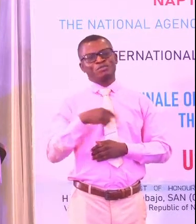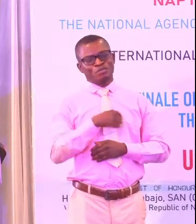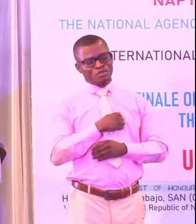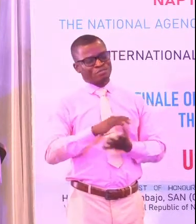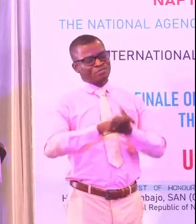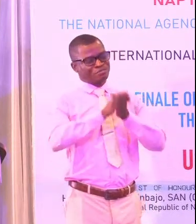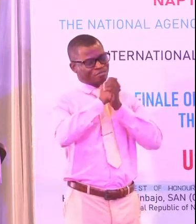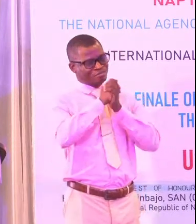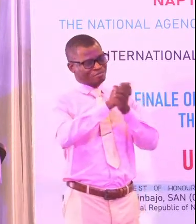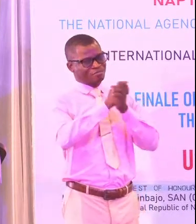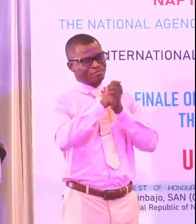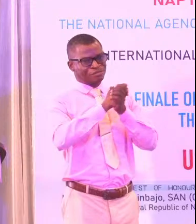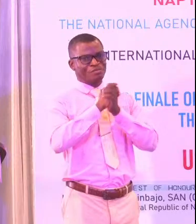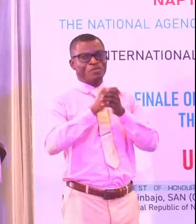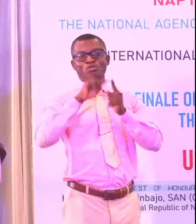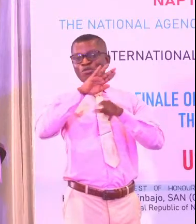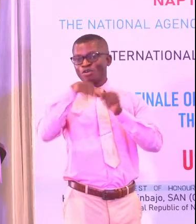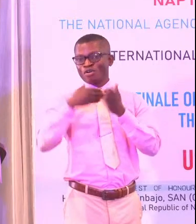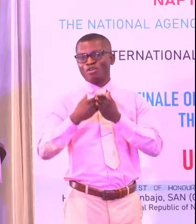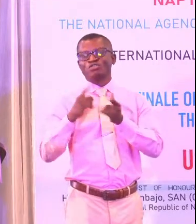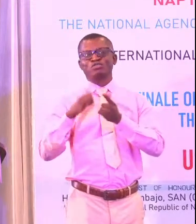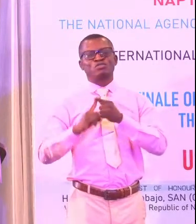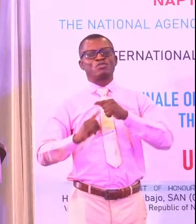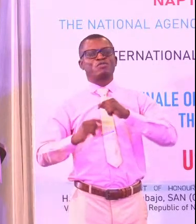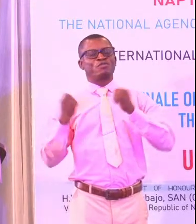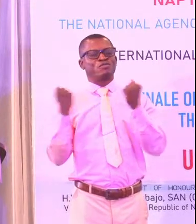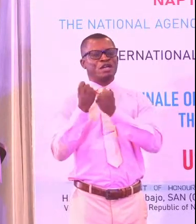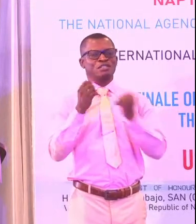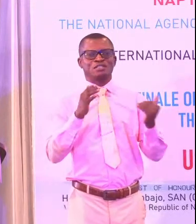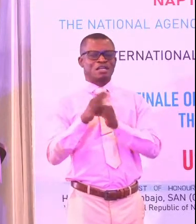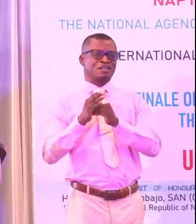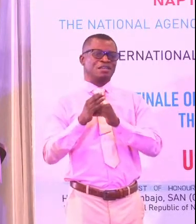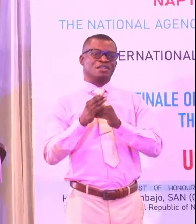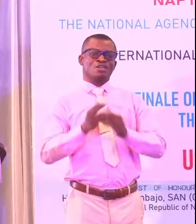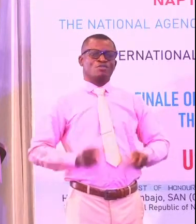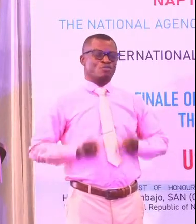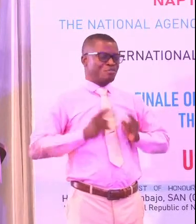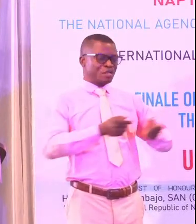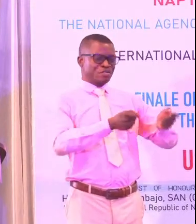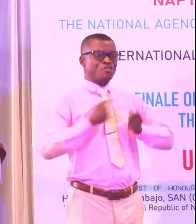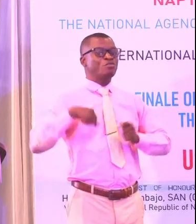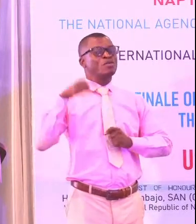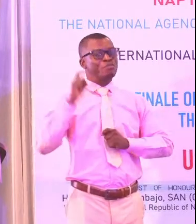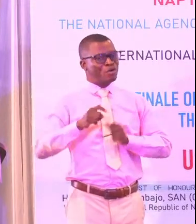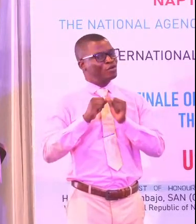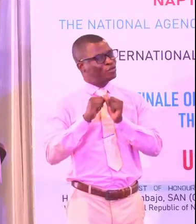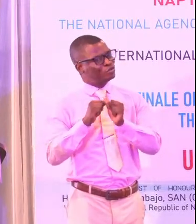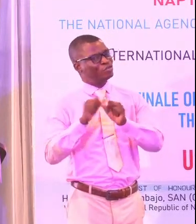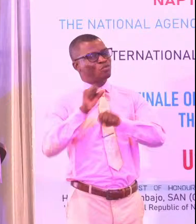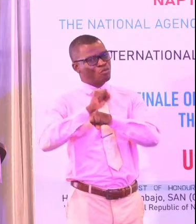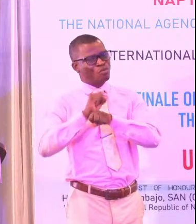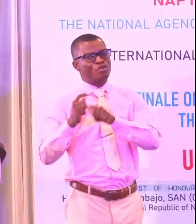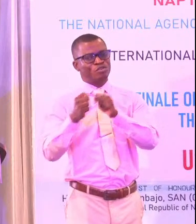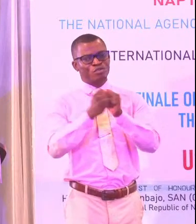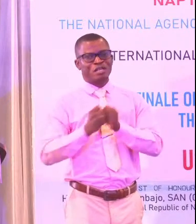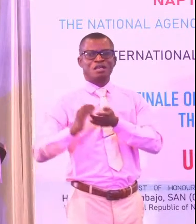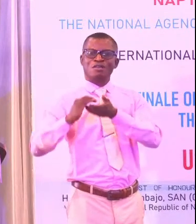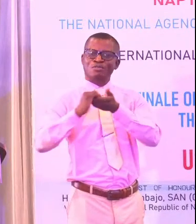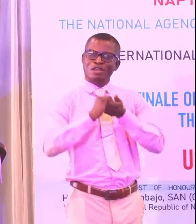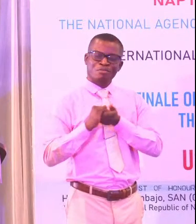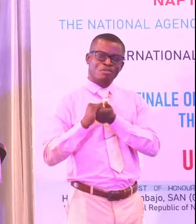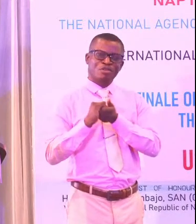of gratitude. To tackle the scourge of human trafficking, we must continue to work together and